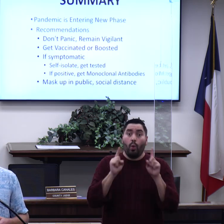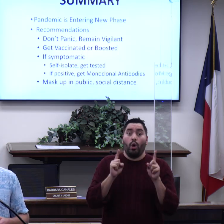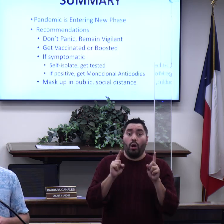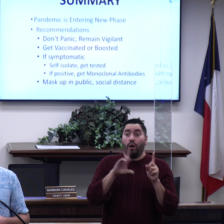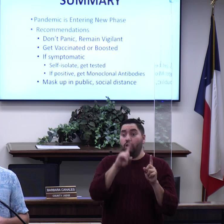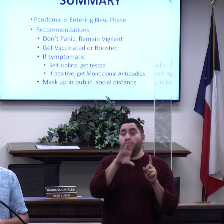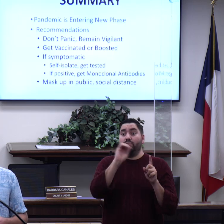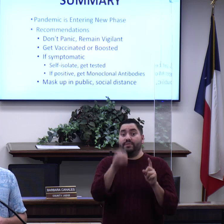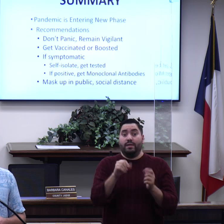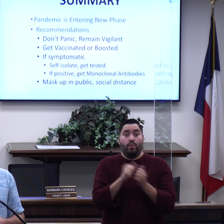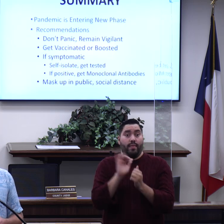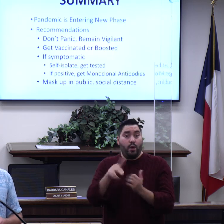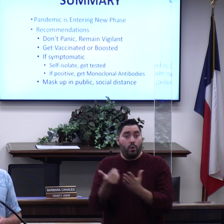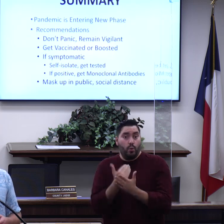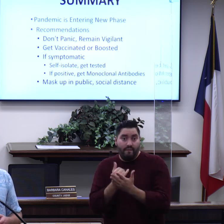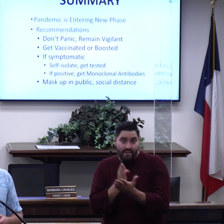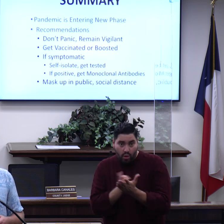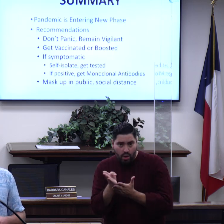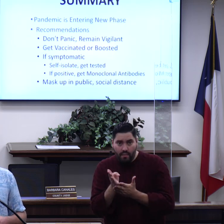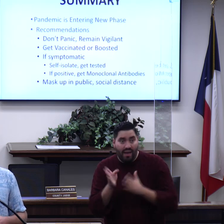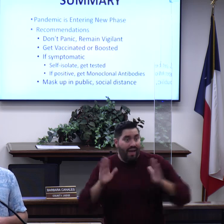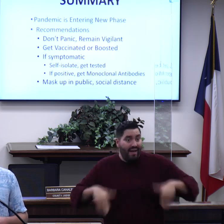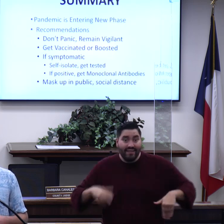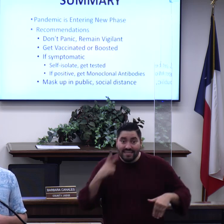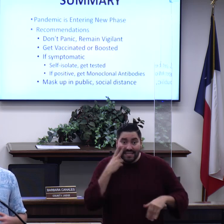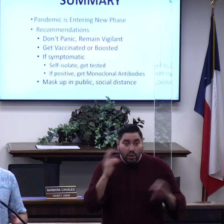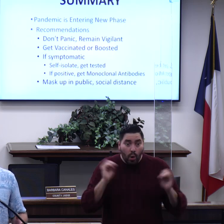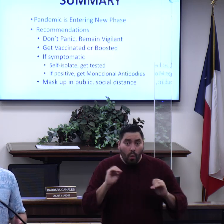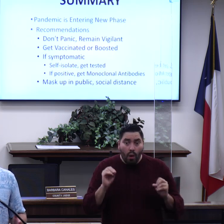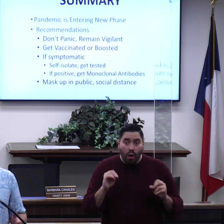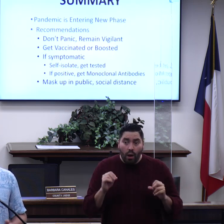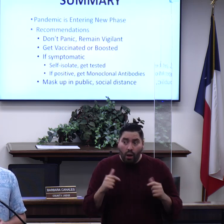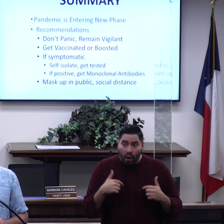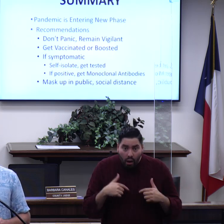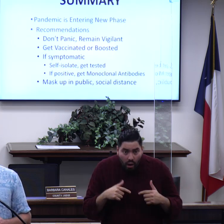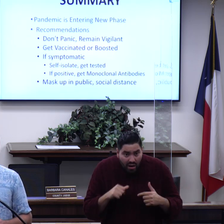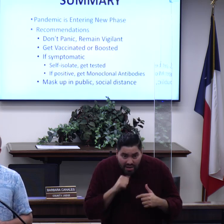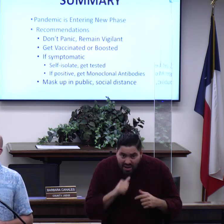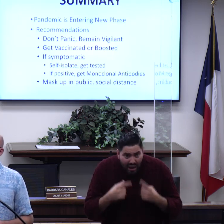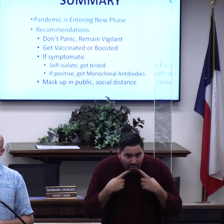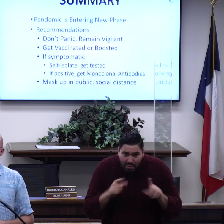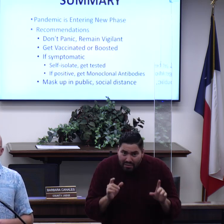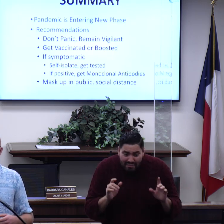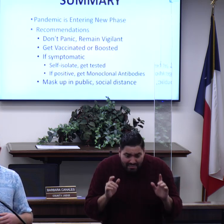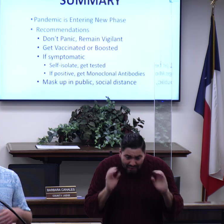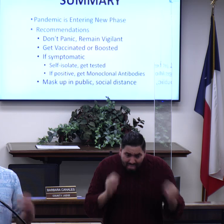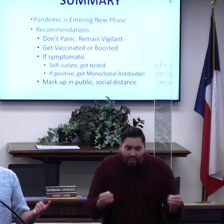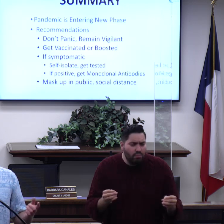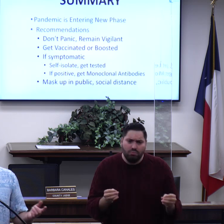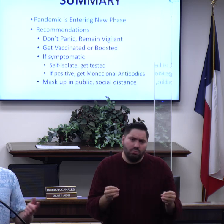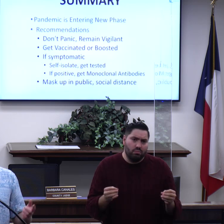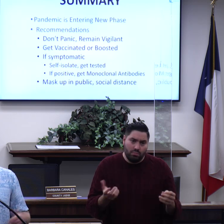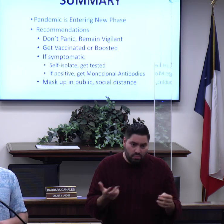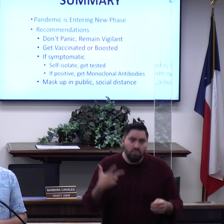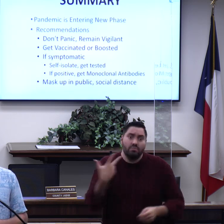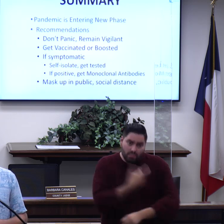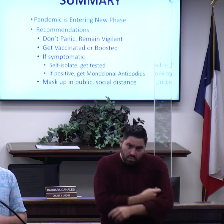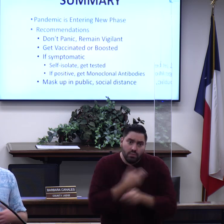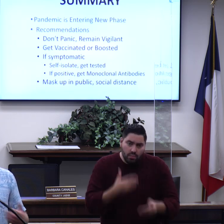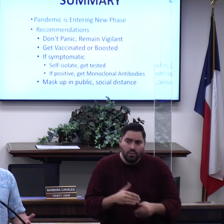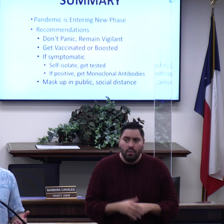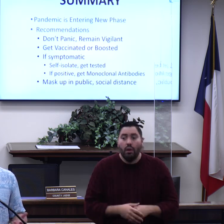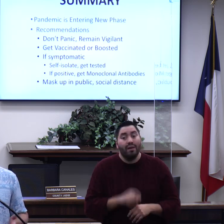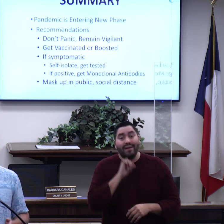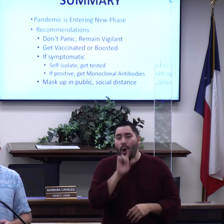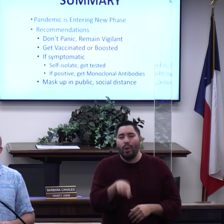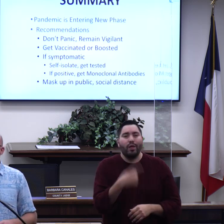new variant. I haven't seen anybody say that they're unlikely to work at all. So it's still worthwhile. And there's not just one variant out there, there's a